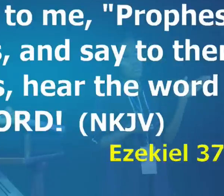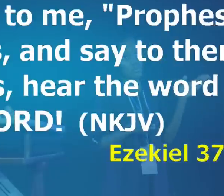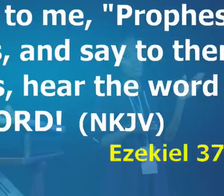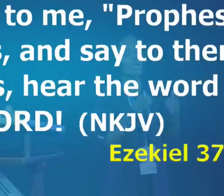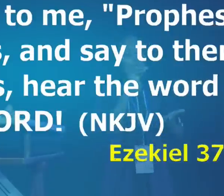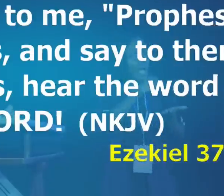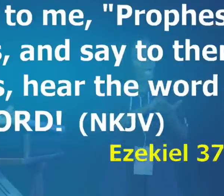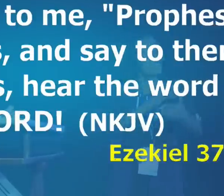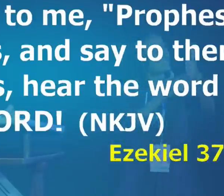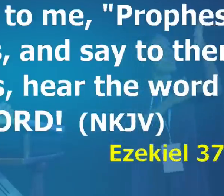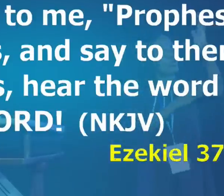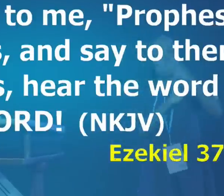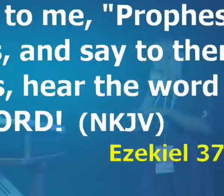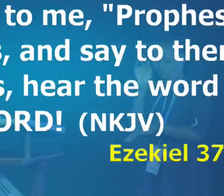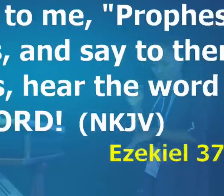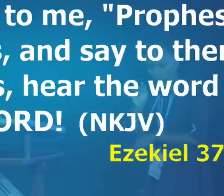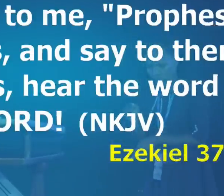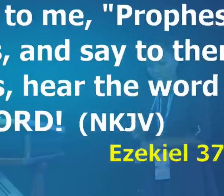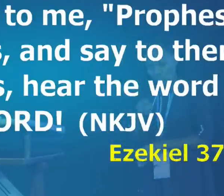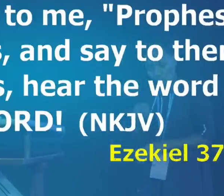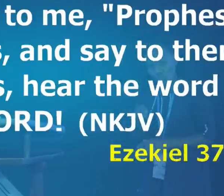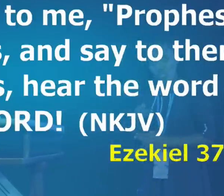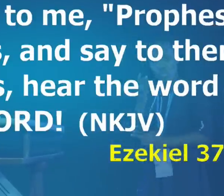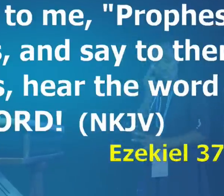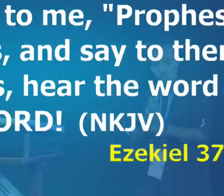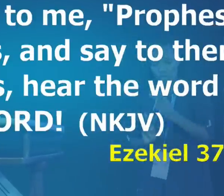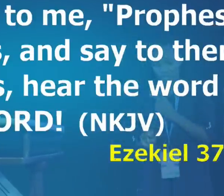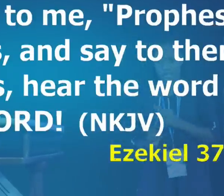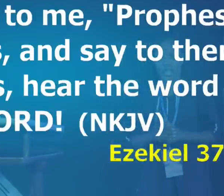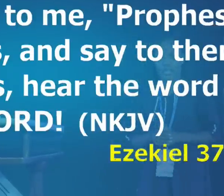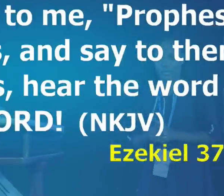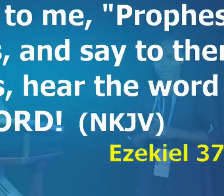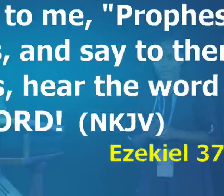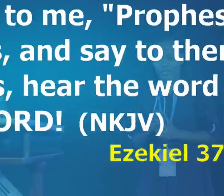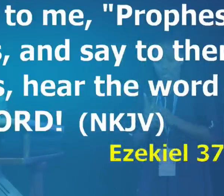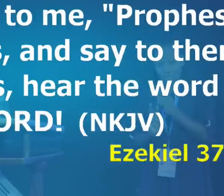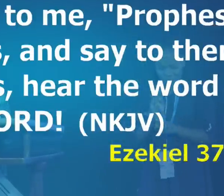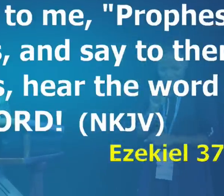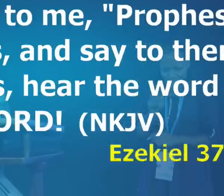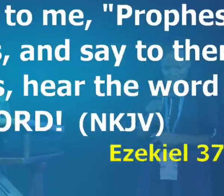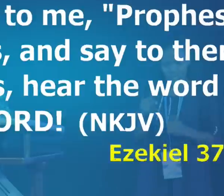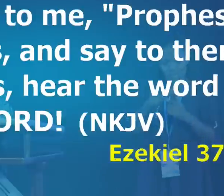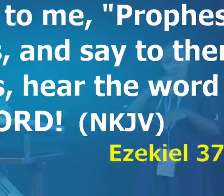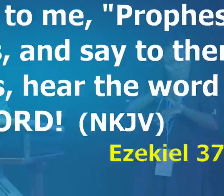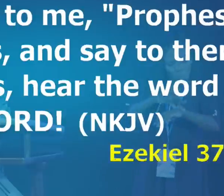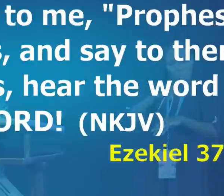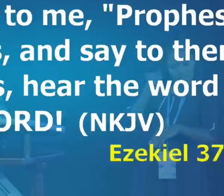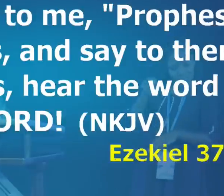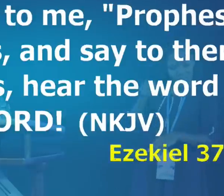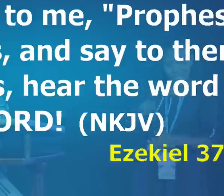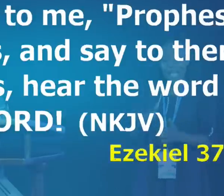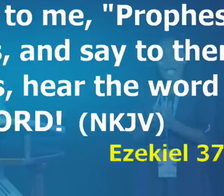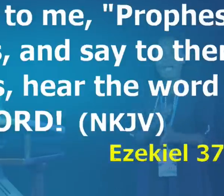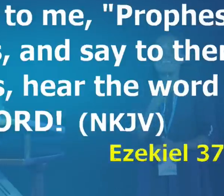Again he asked me, "Prophesy," he said to me, "prophesy to these bones and